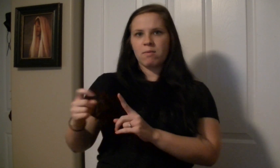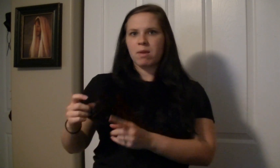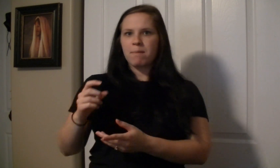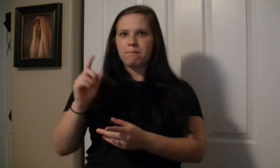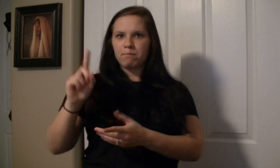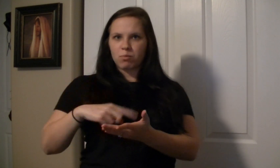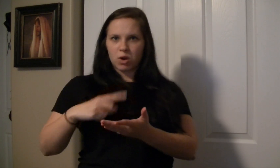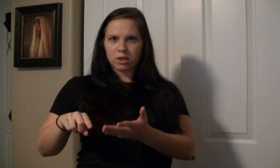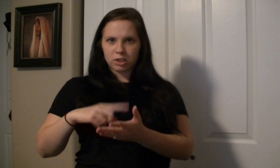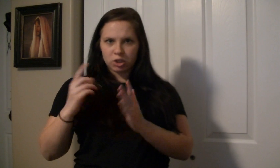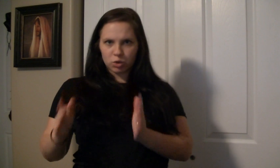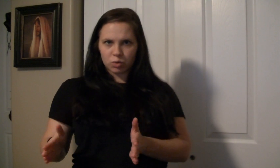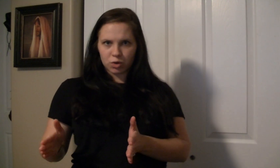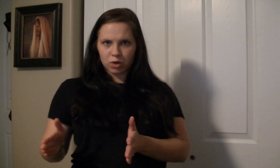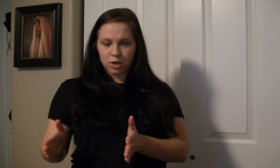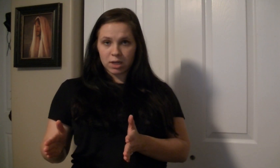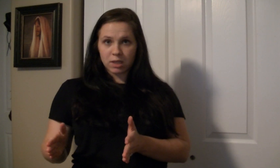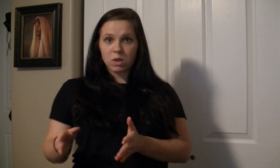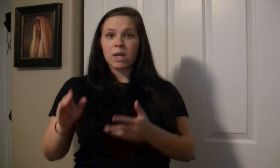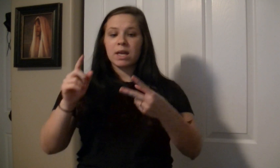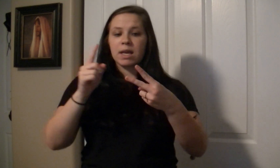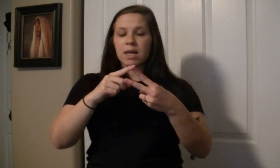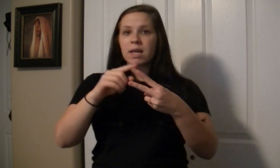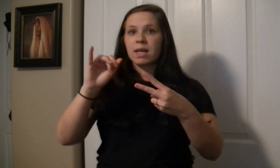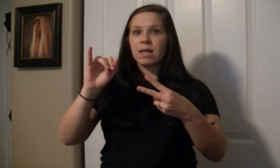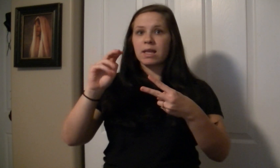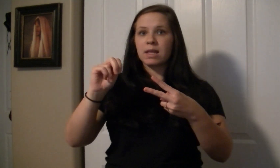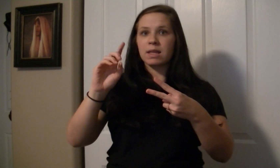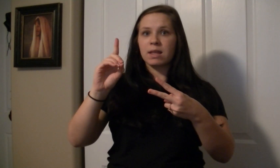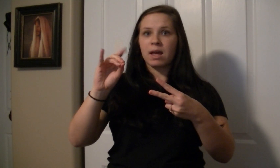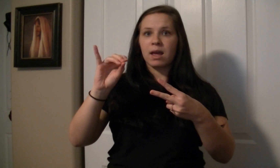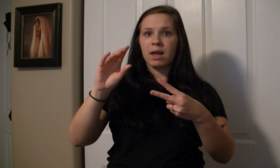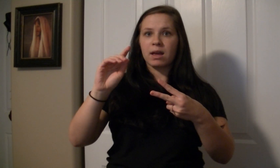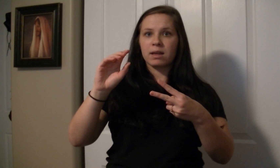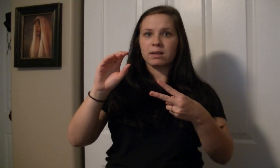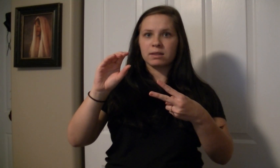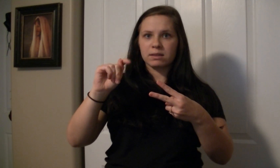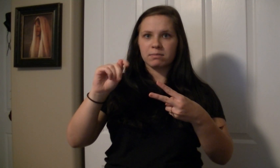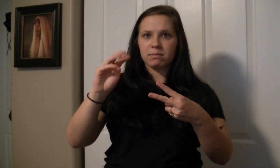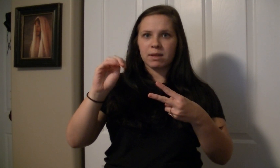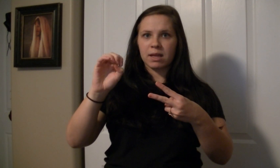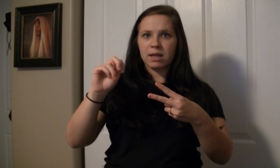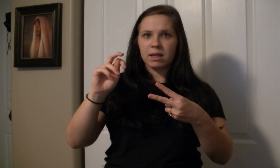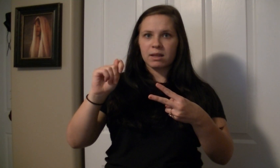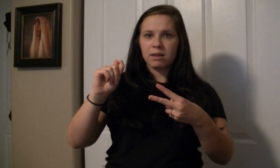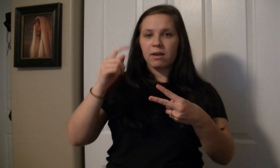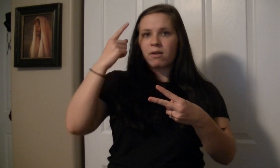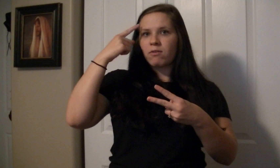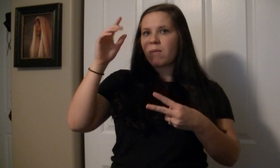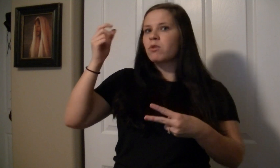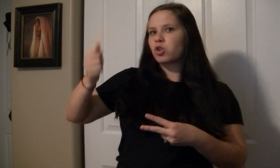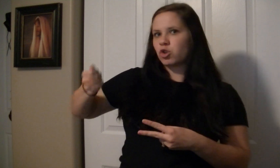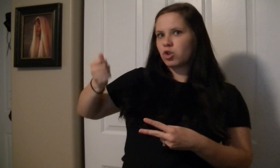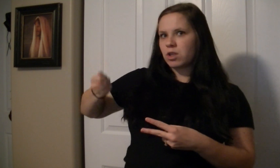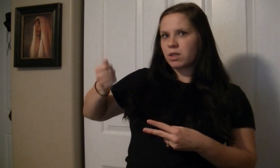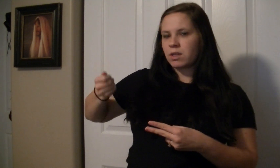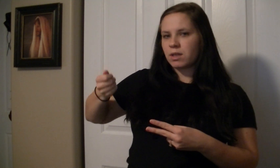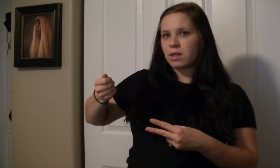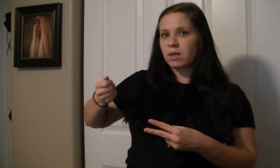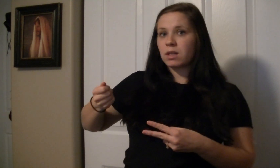handed down from the grand jury. At the time the defendant, if he pleads guilty to the offense, his trial date is